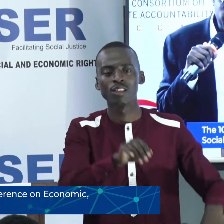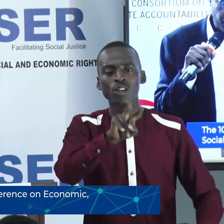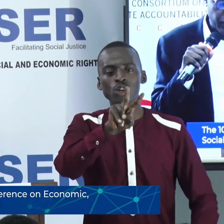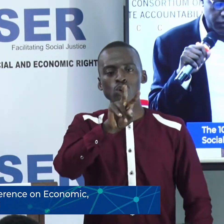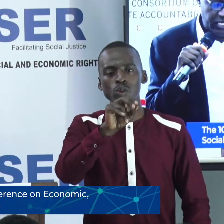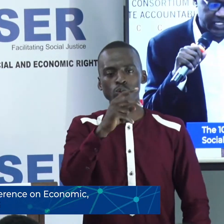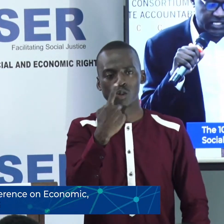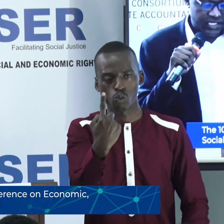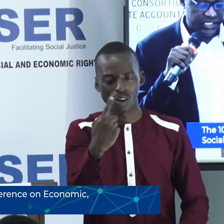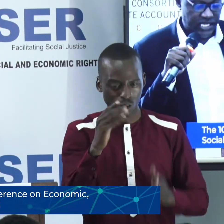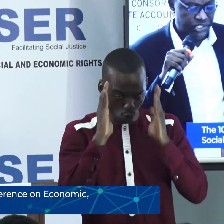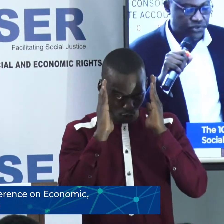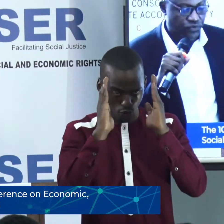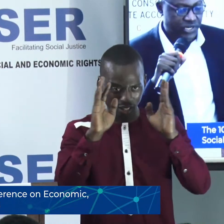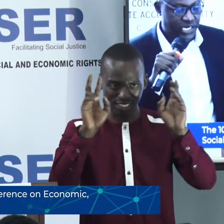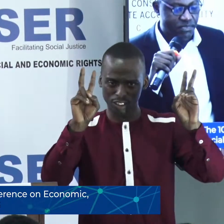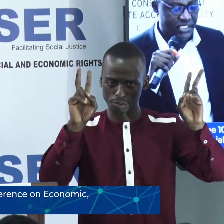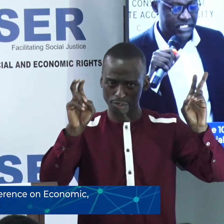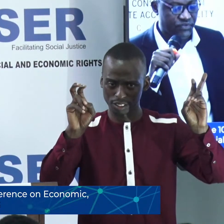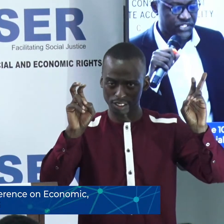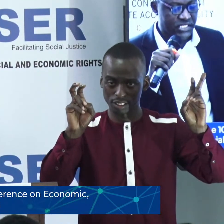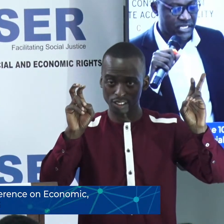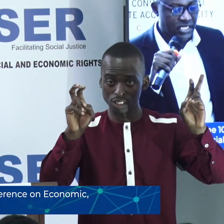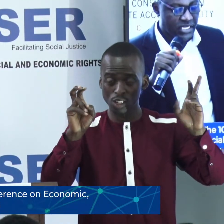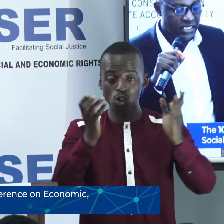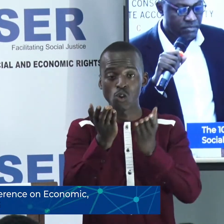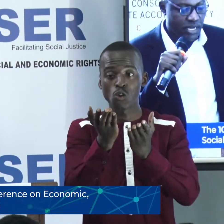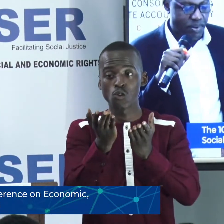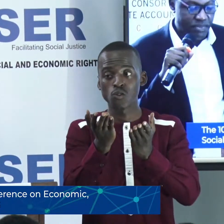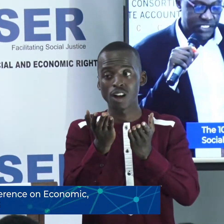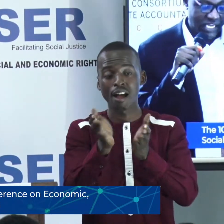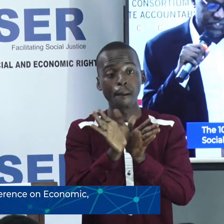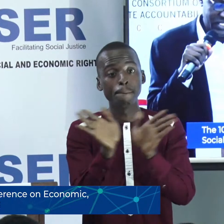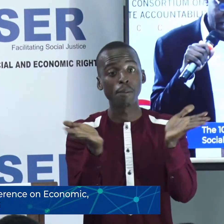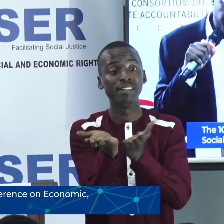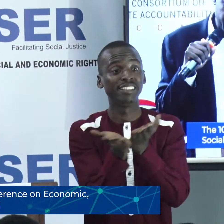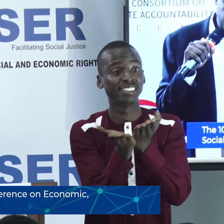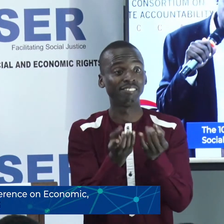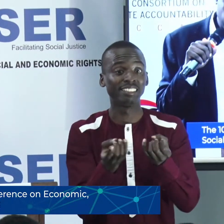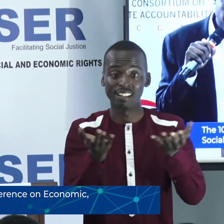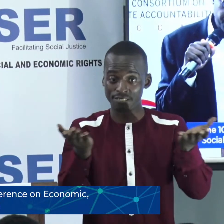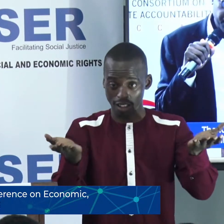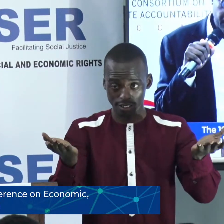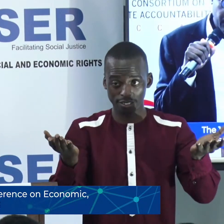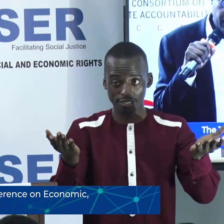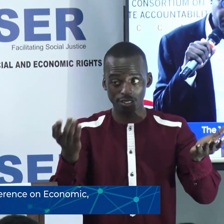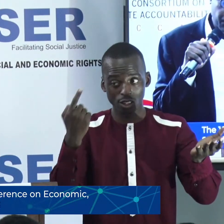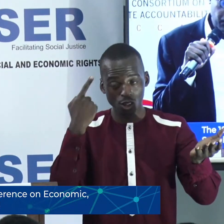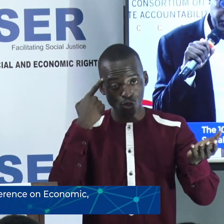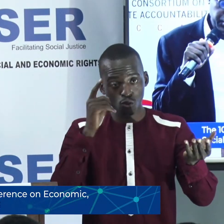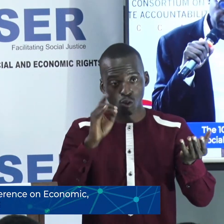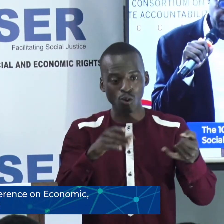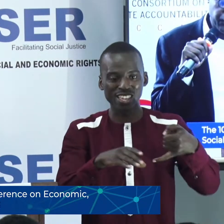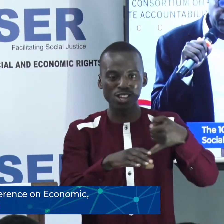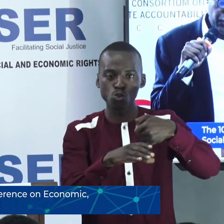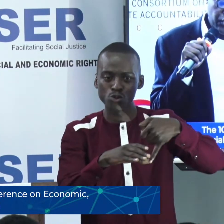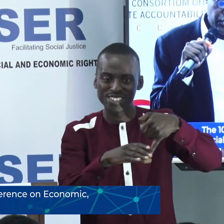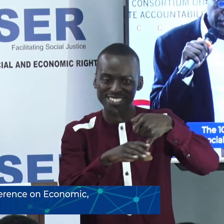2021, we looked at the subject of reclaiming service, public service delivery for